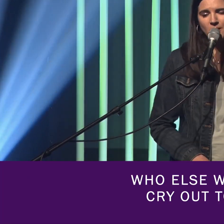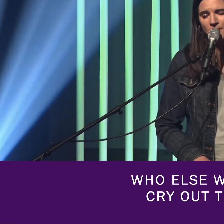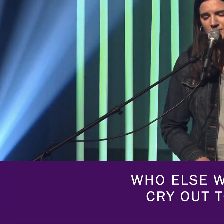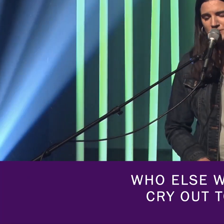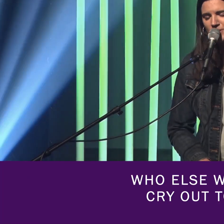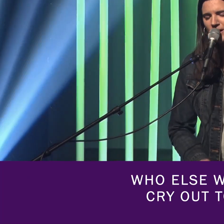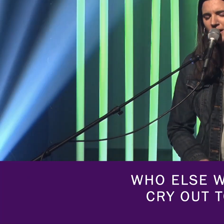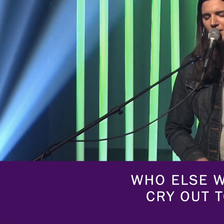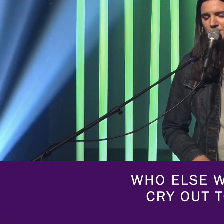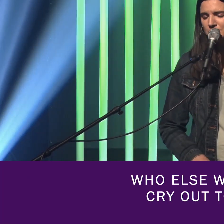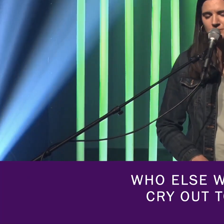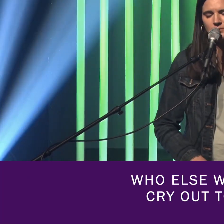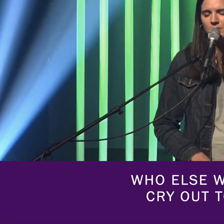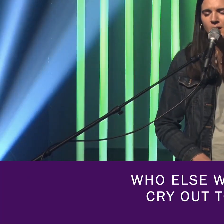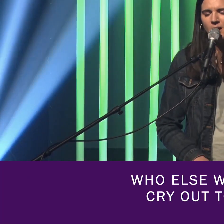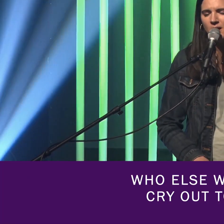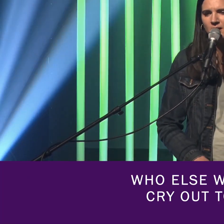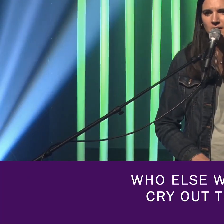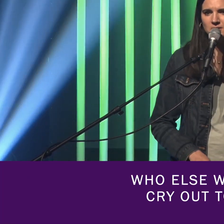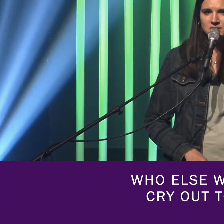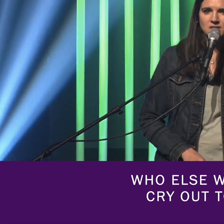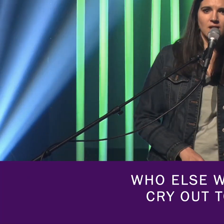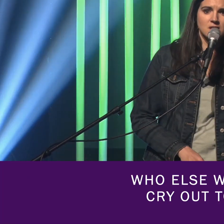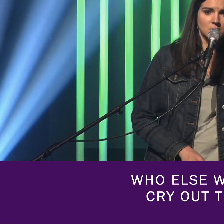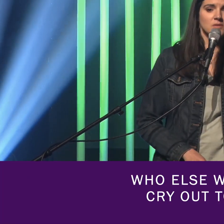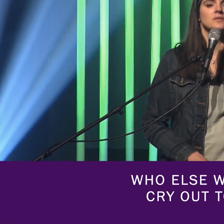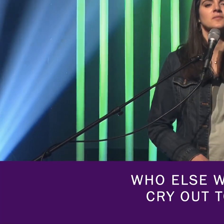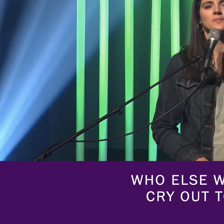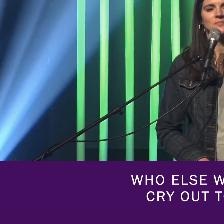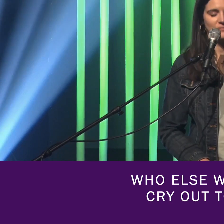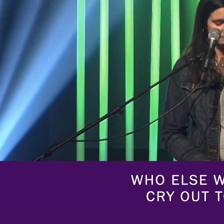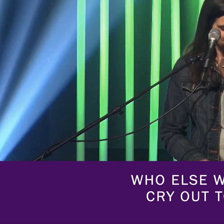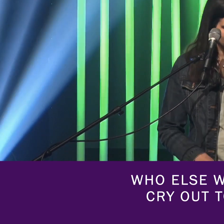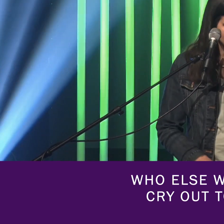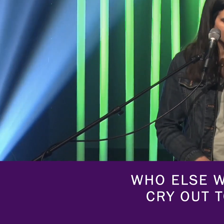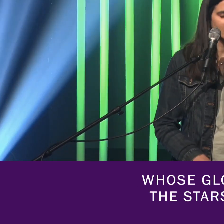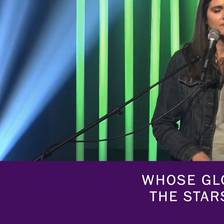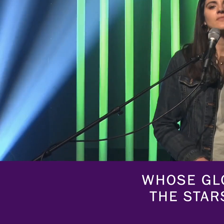Would rocks cry out to worship?